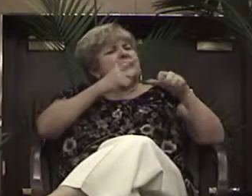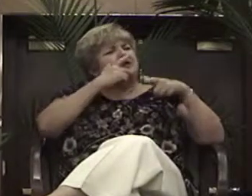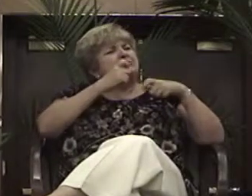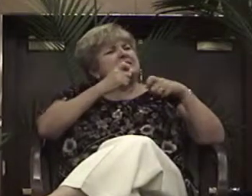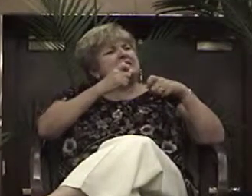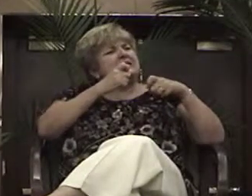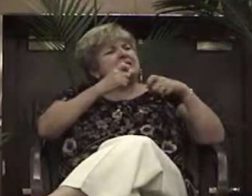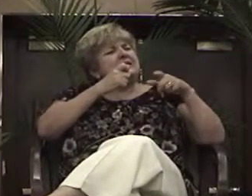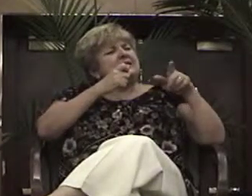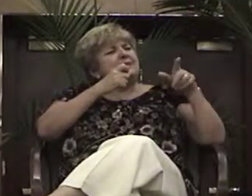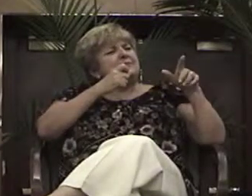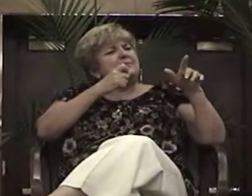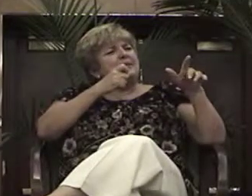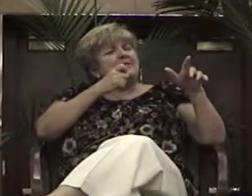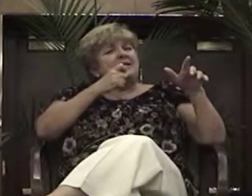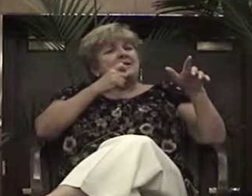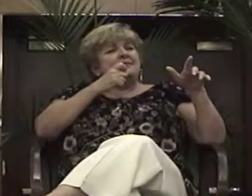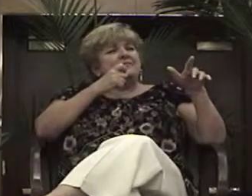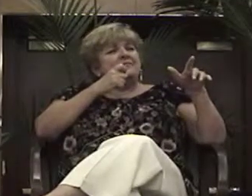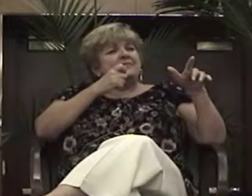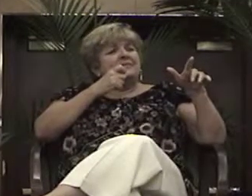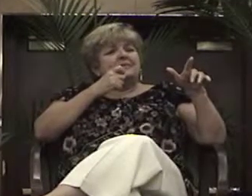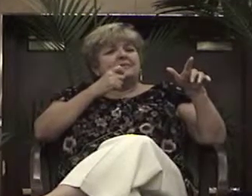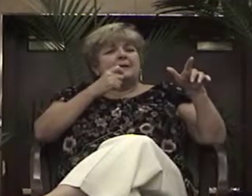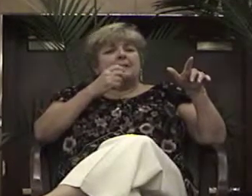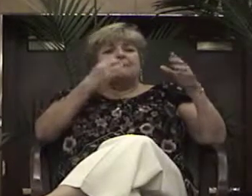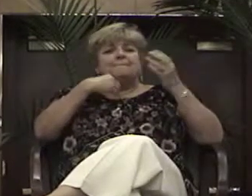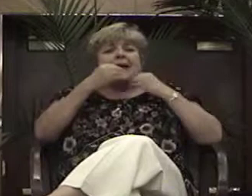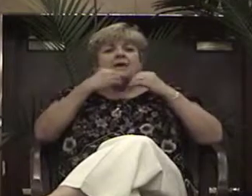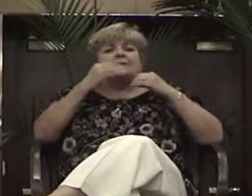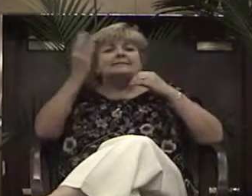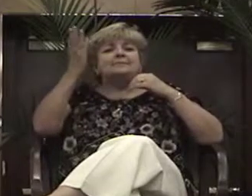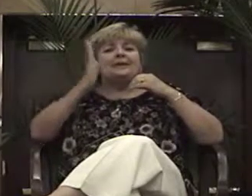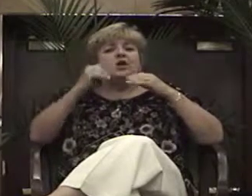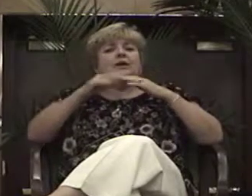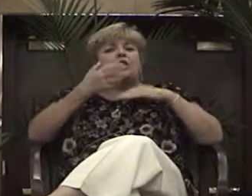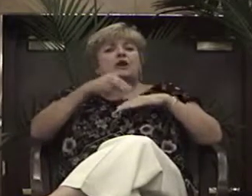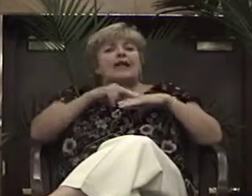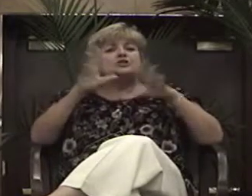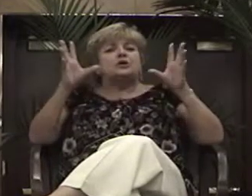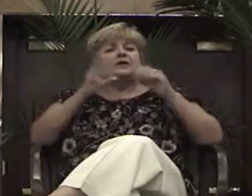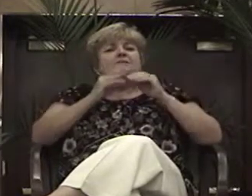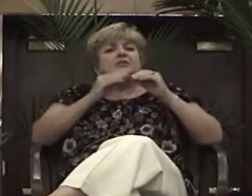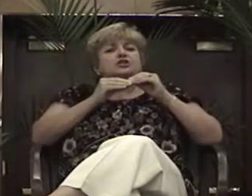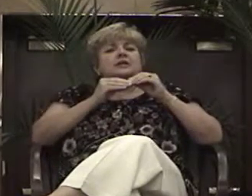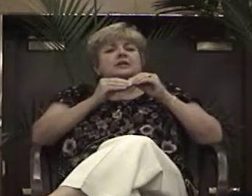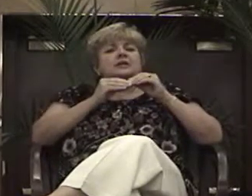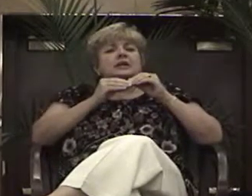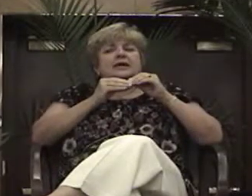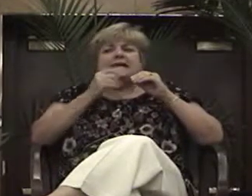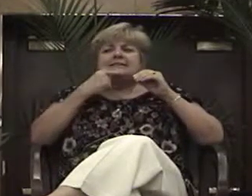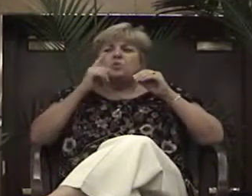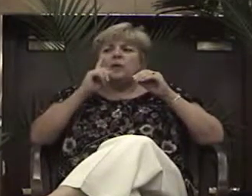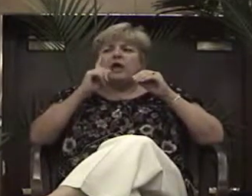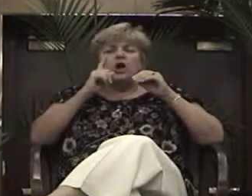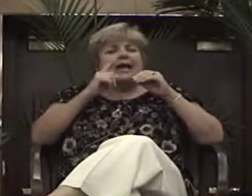being the banquet speaker at our national convention. I said, where? He said, in the Republic of South Africa.